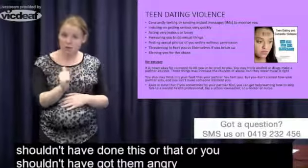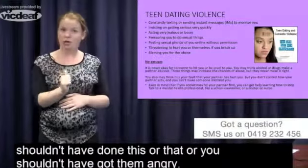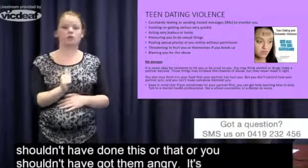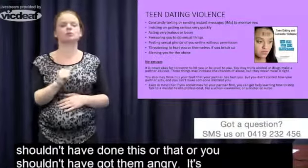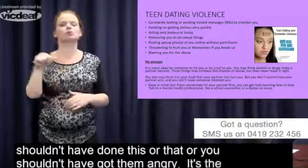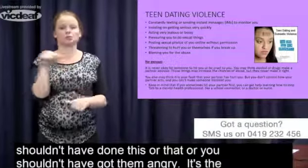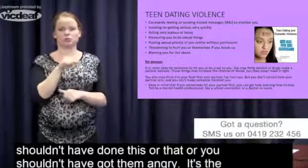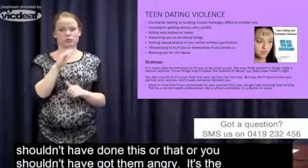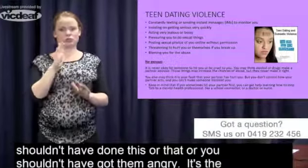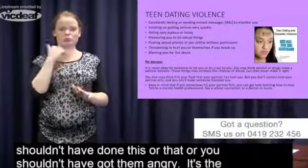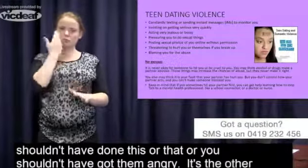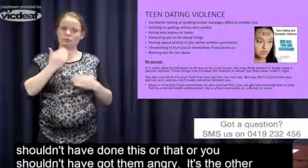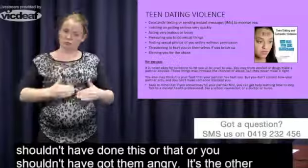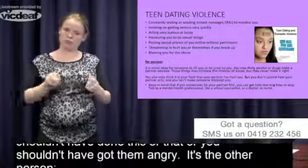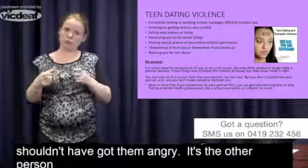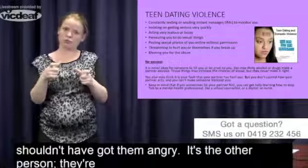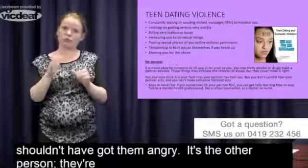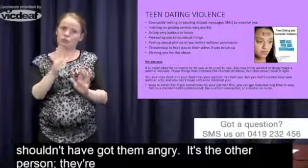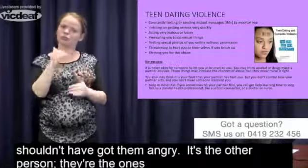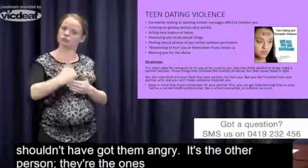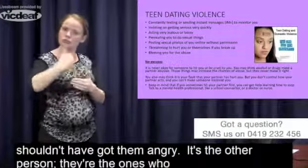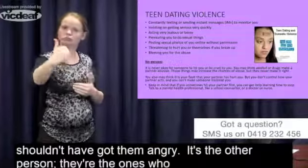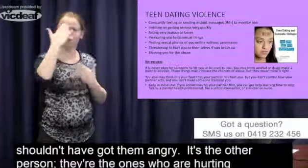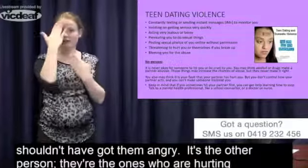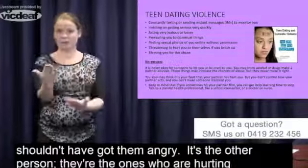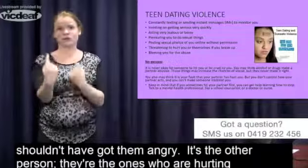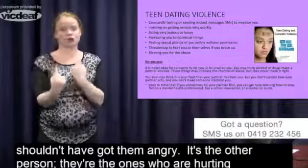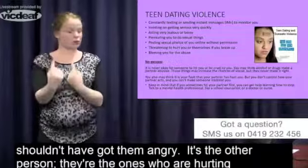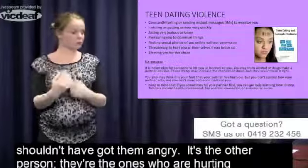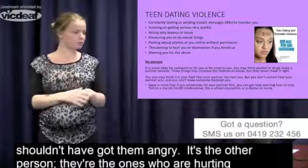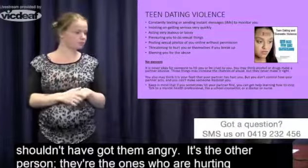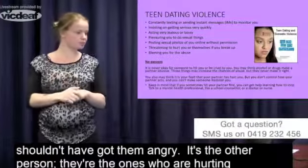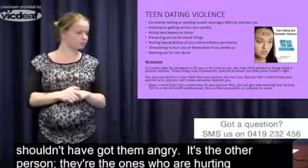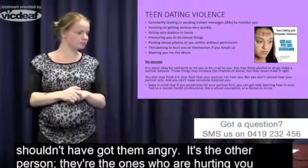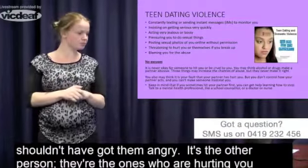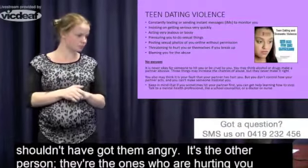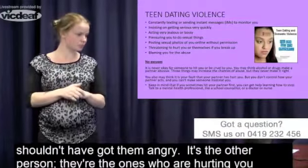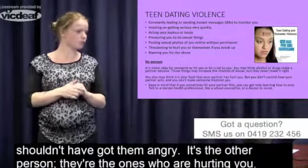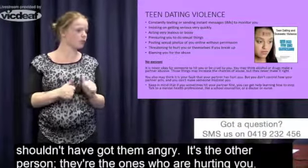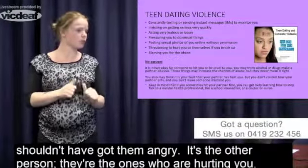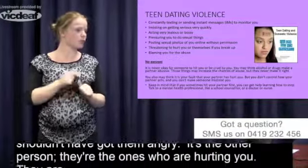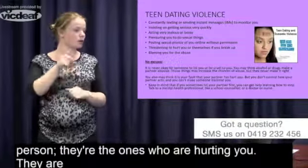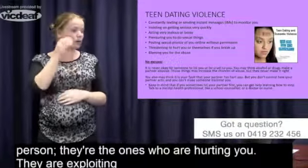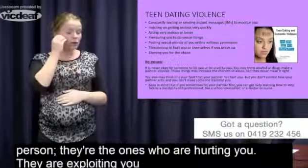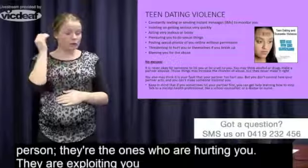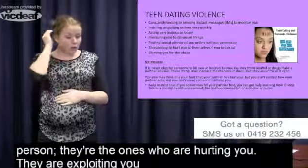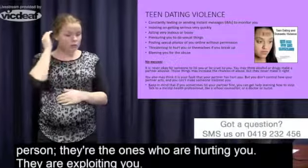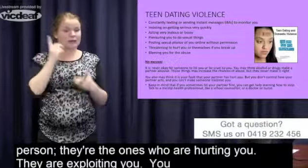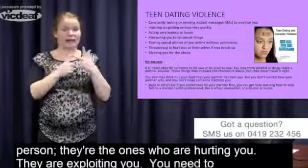They're the ones who are hurting you, who are exploiting you. So you need to make sure when you're in a relationship that you